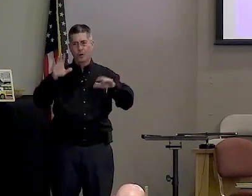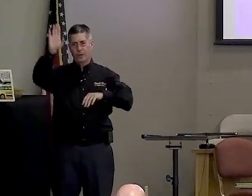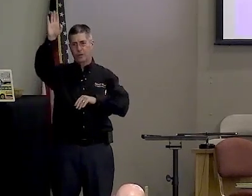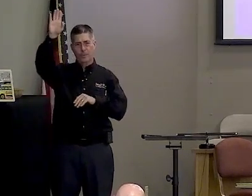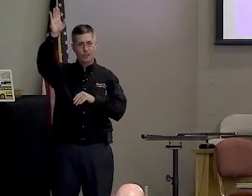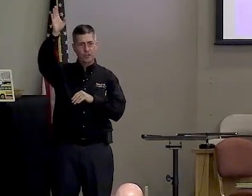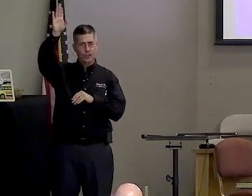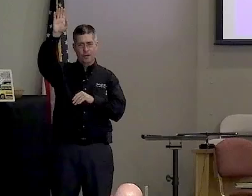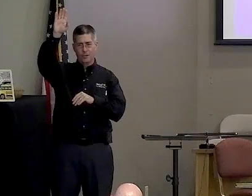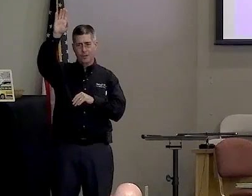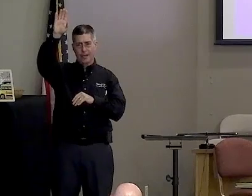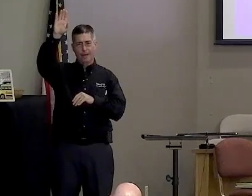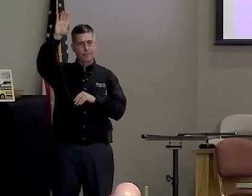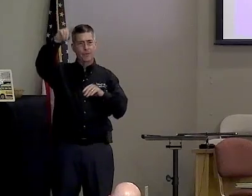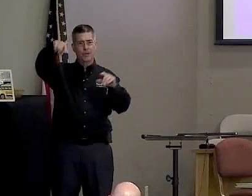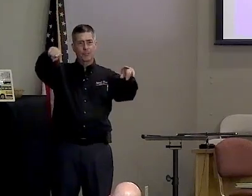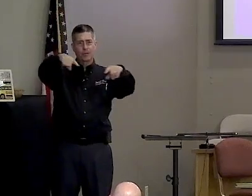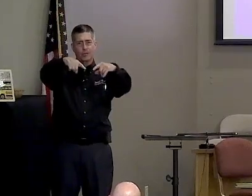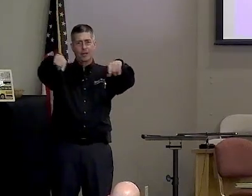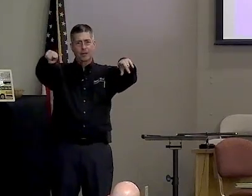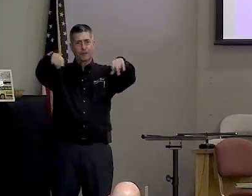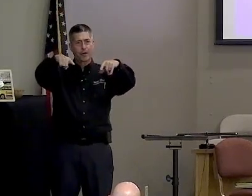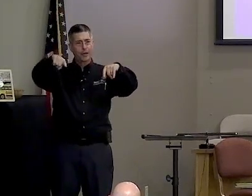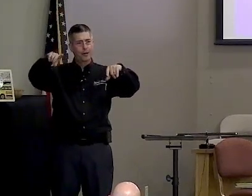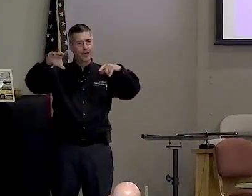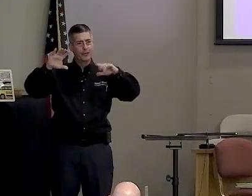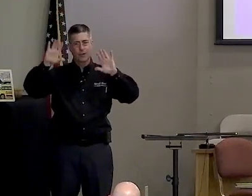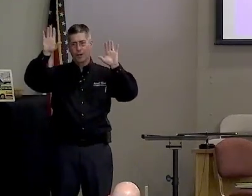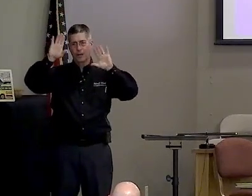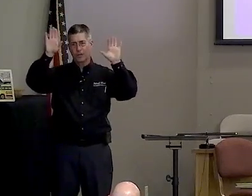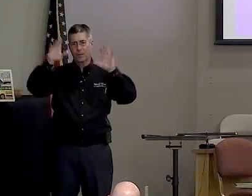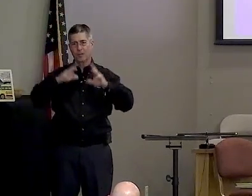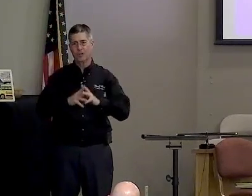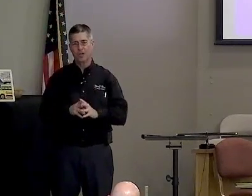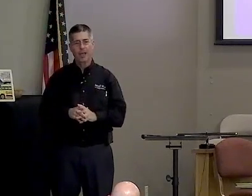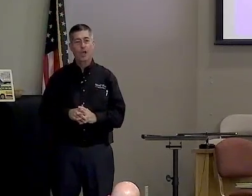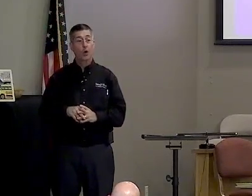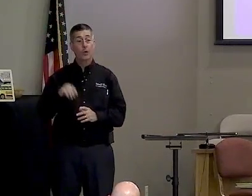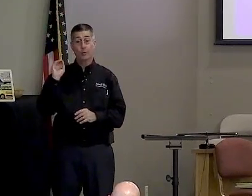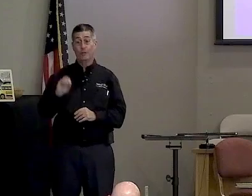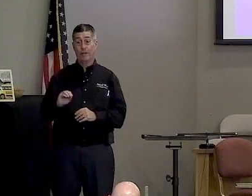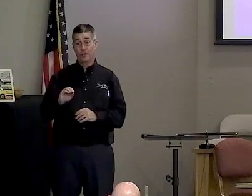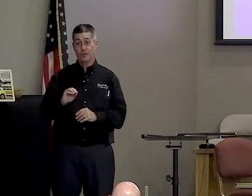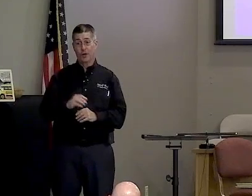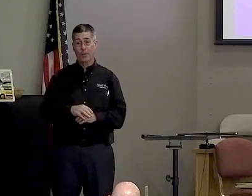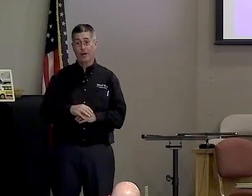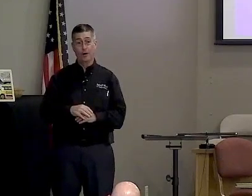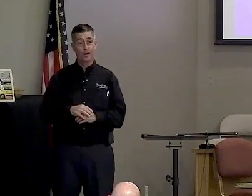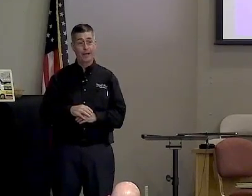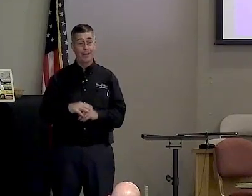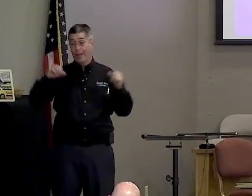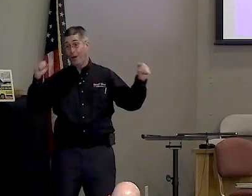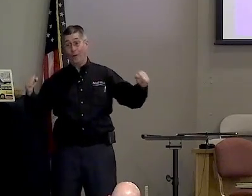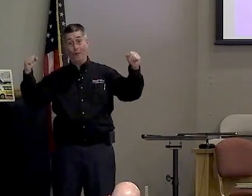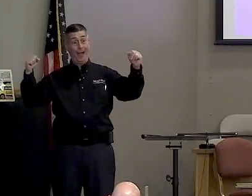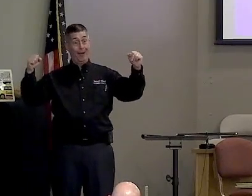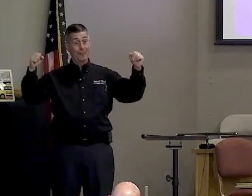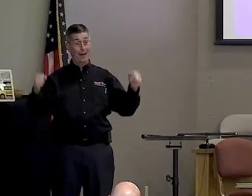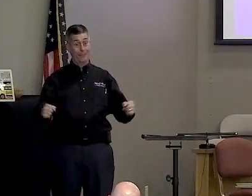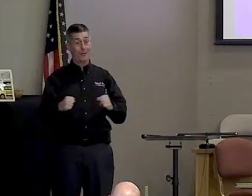interprets in the church, okay, mostly in the front here, okay, so y'all interpret the church. When you had finished interpreting, are you like, oh, wow, I'm ready for,